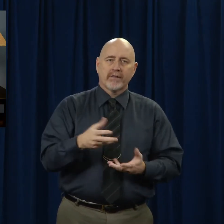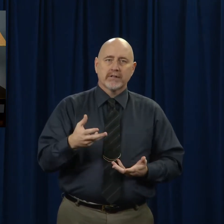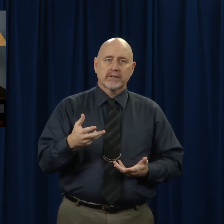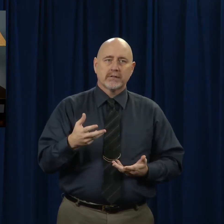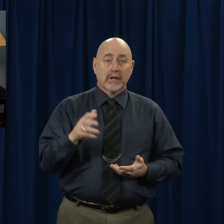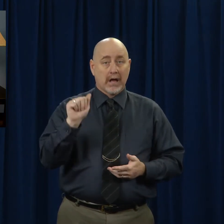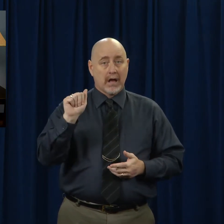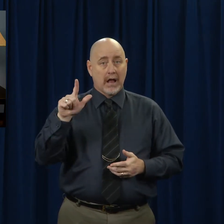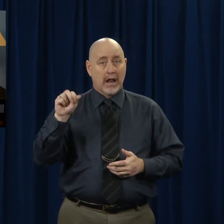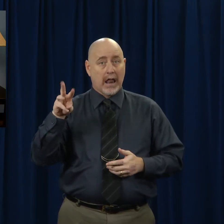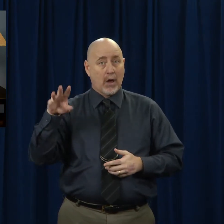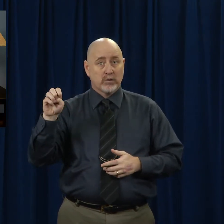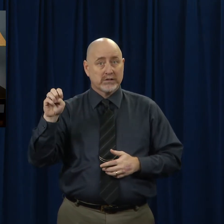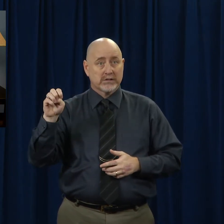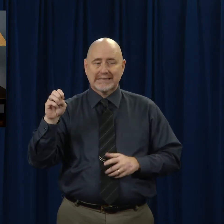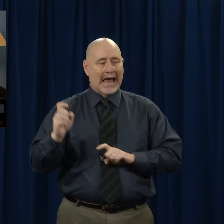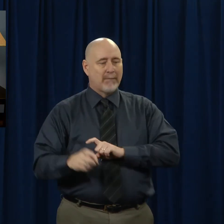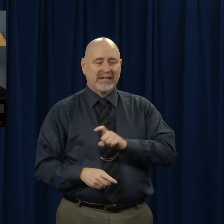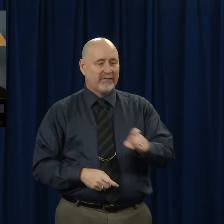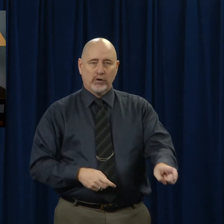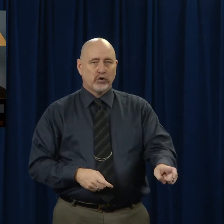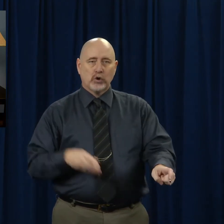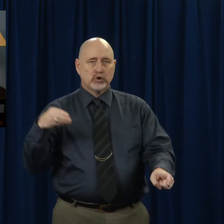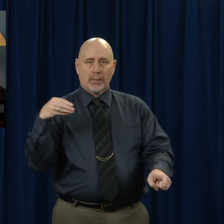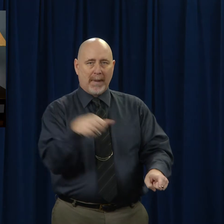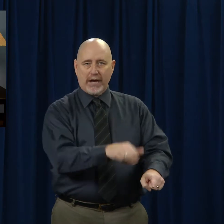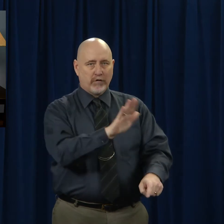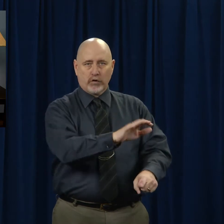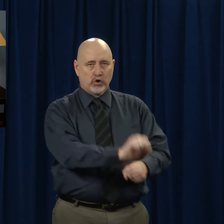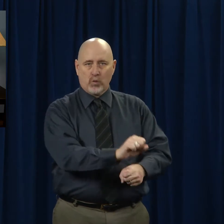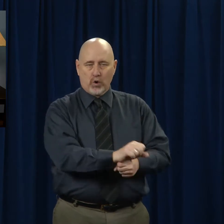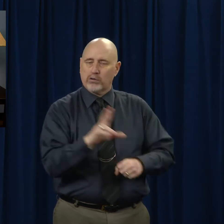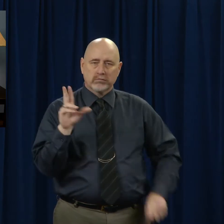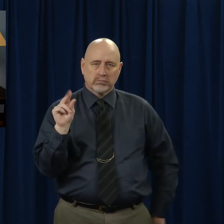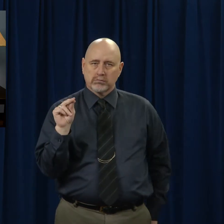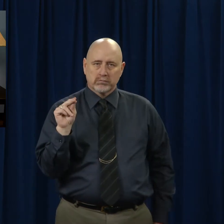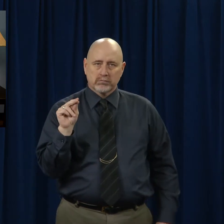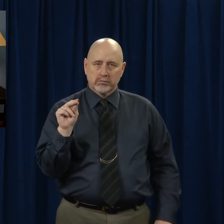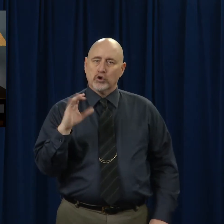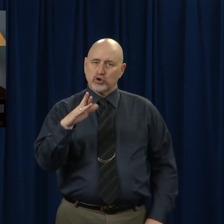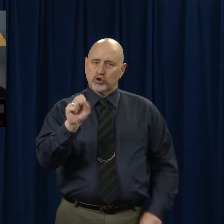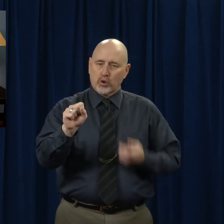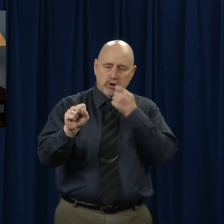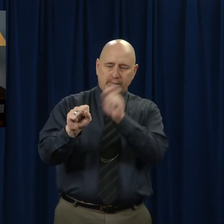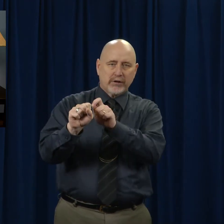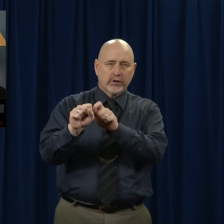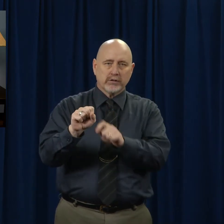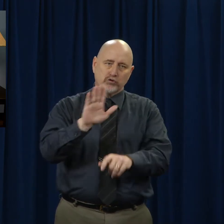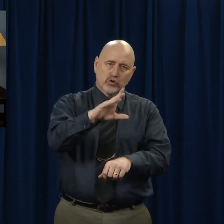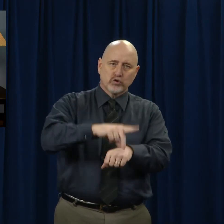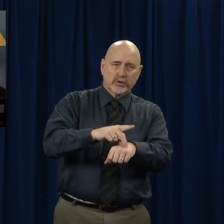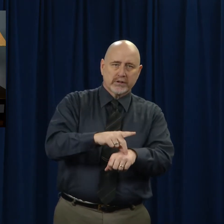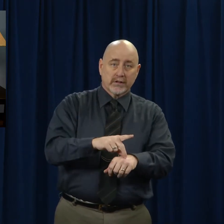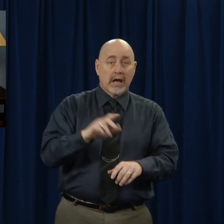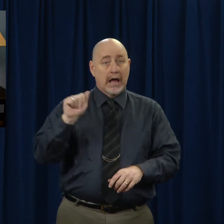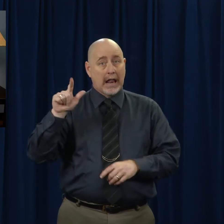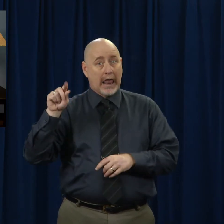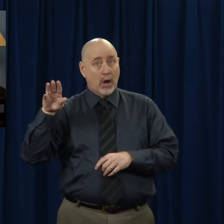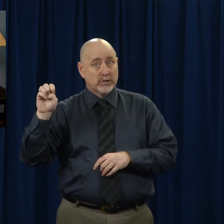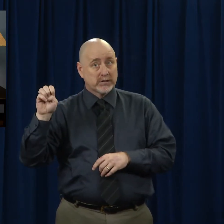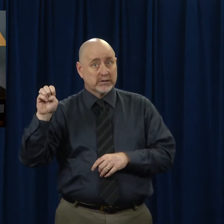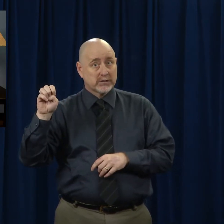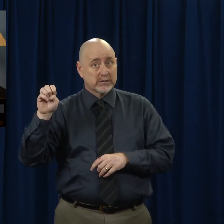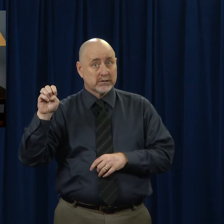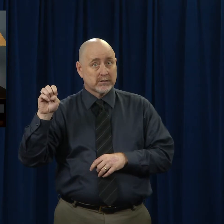this. Allowance is not something I'm giving you to pay you to do these things. Those are your chores. That's because you're part of the family. Allowance is